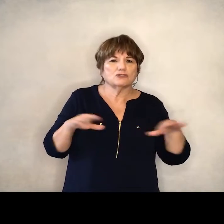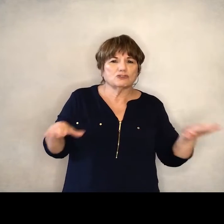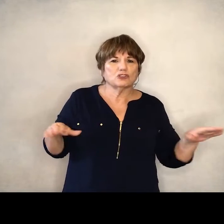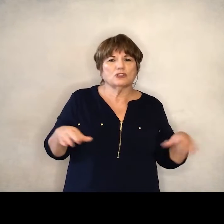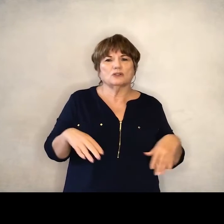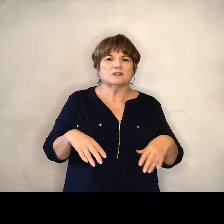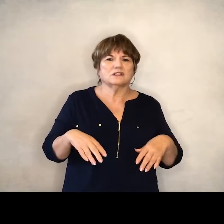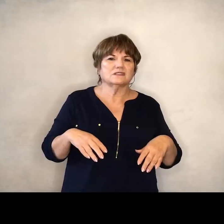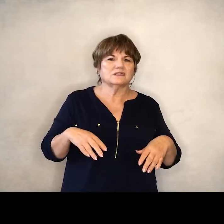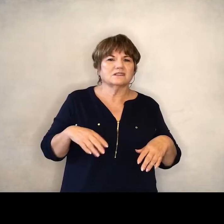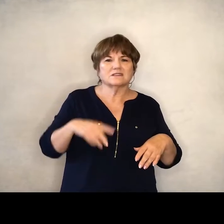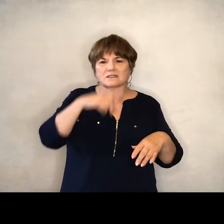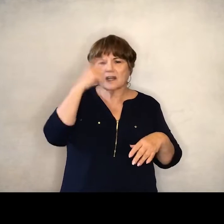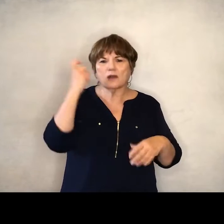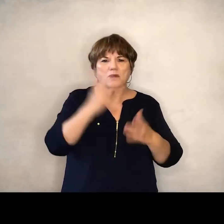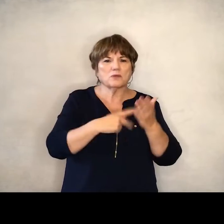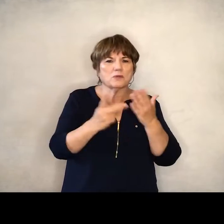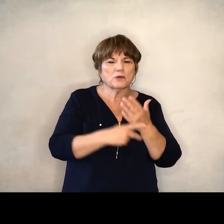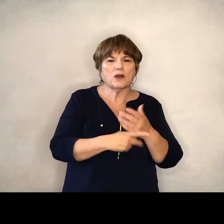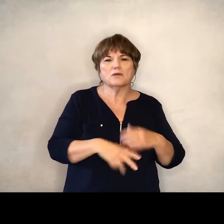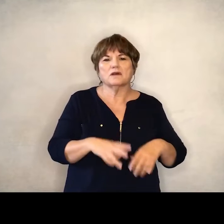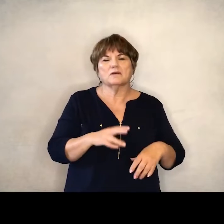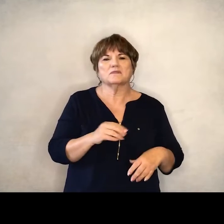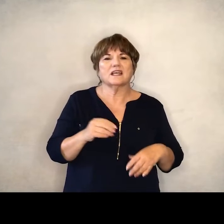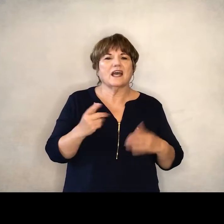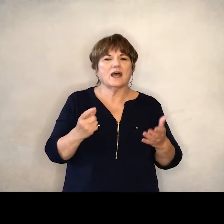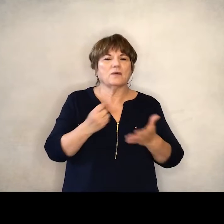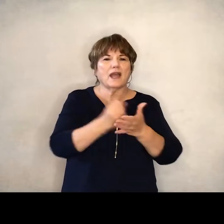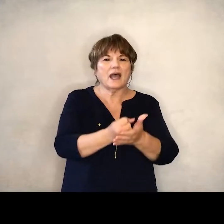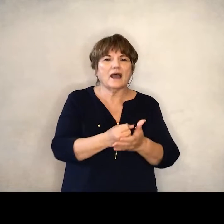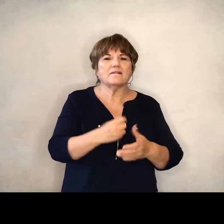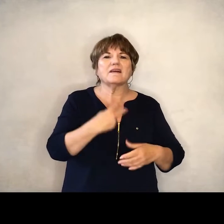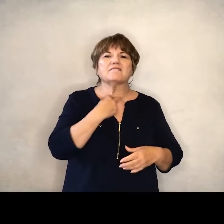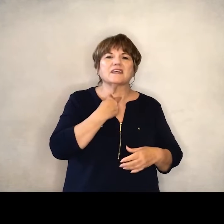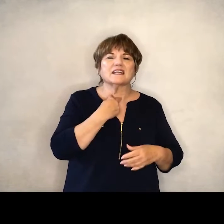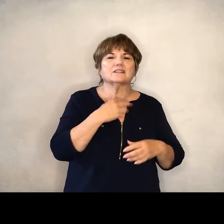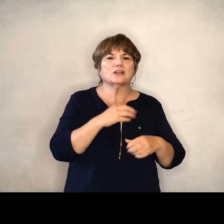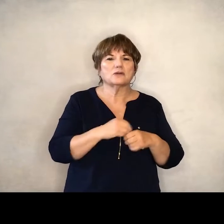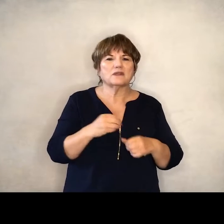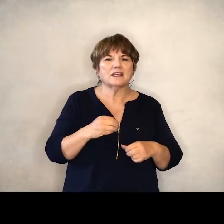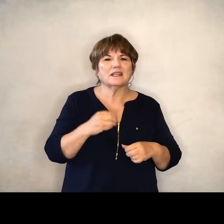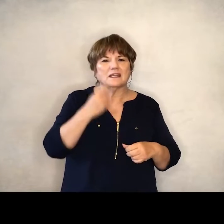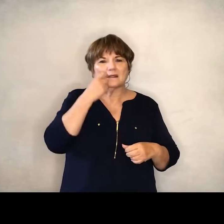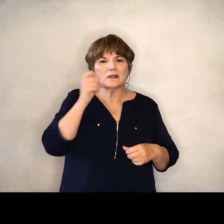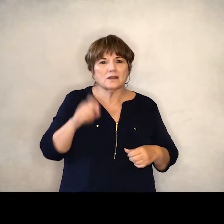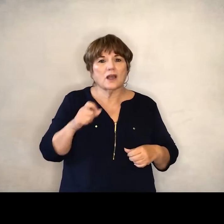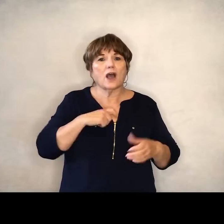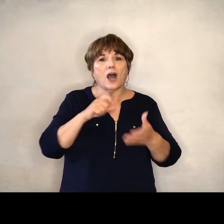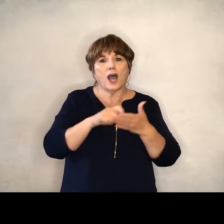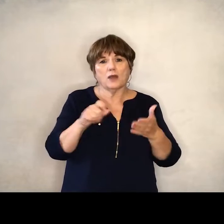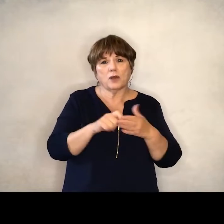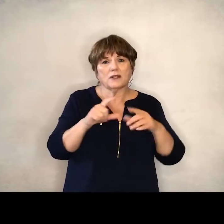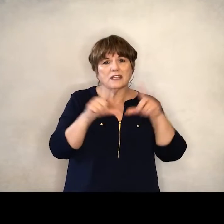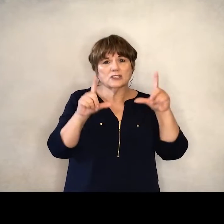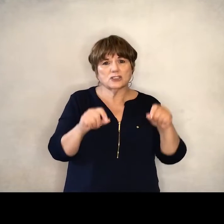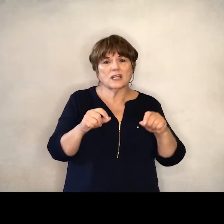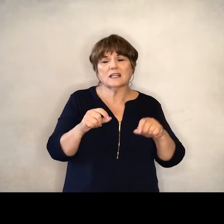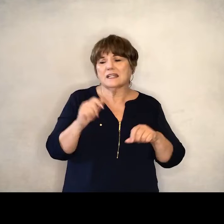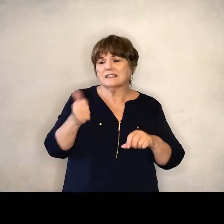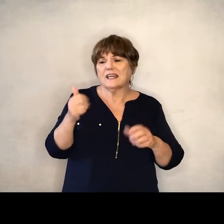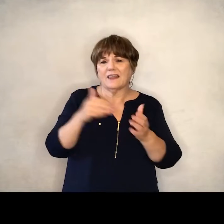the victims in Ukraine. I just wrote a check this week for $10,000 that I sent to the